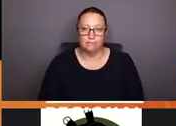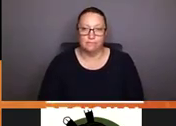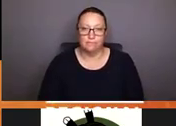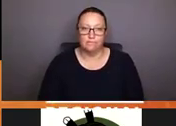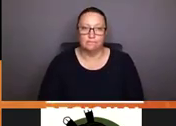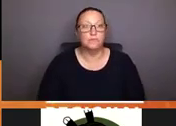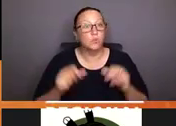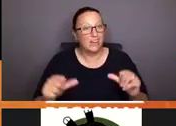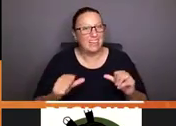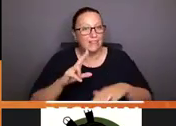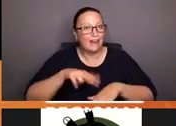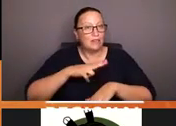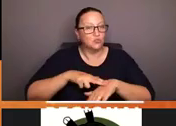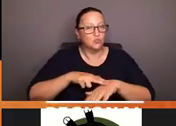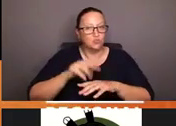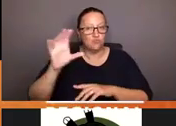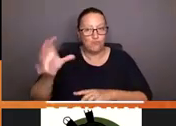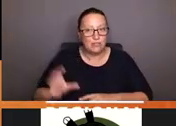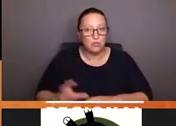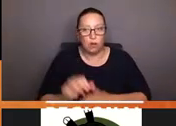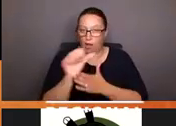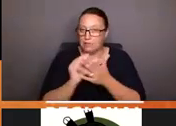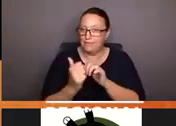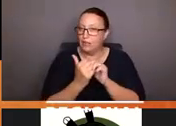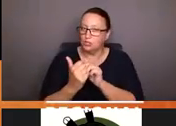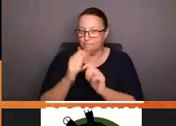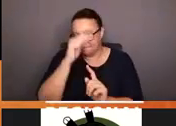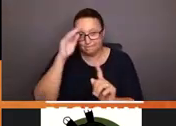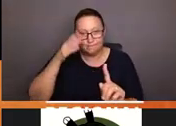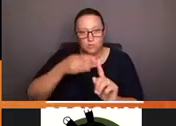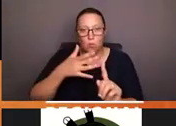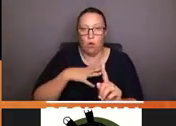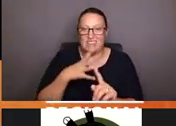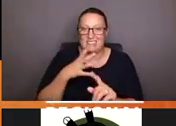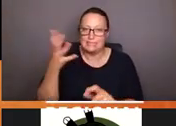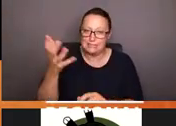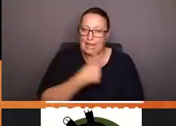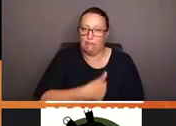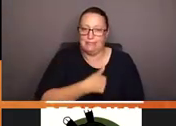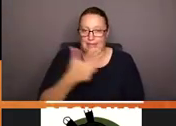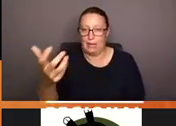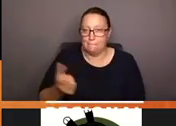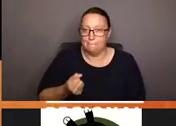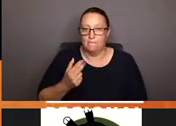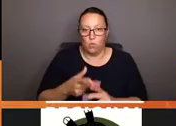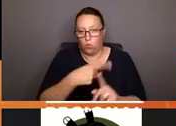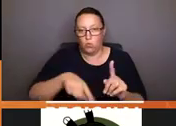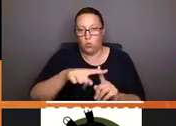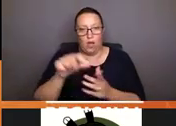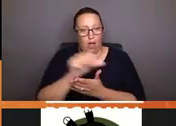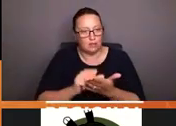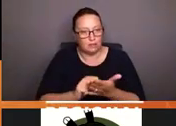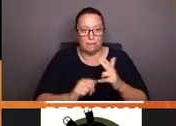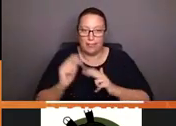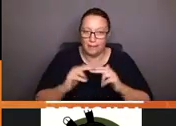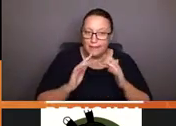Okay, the National Regional Arts Fellowship aims to provide guaranteed income for artists and practitioners to build connections, generate